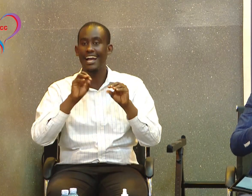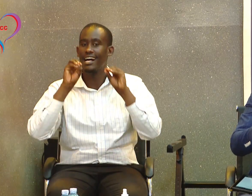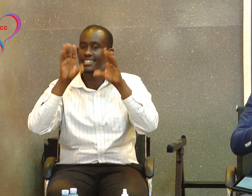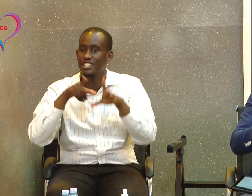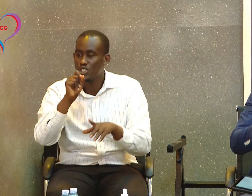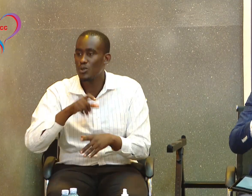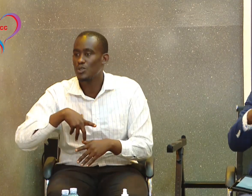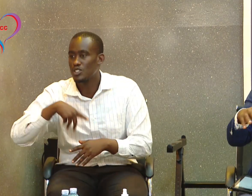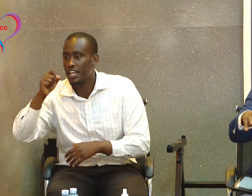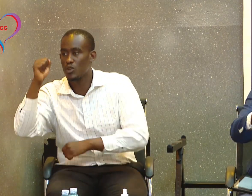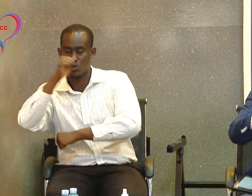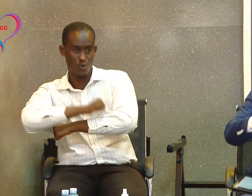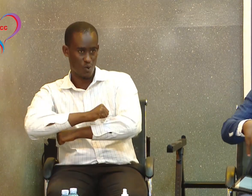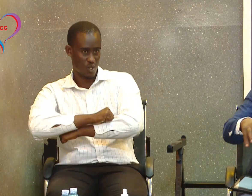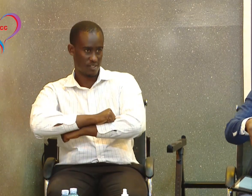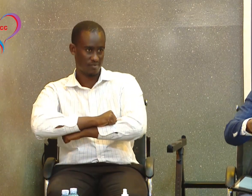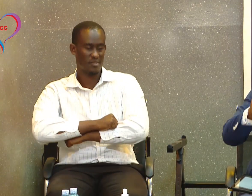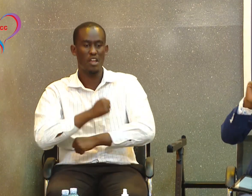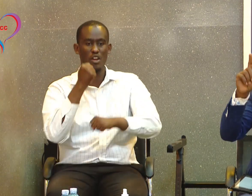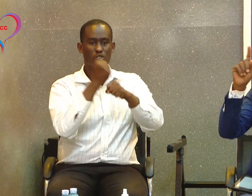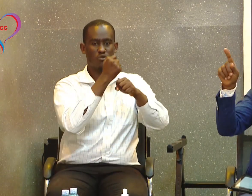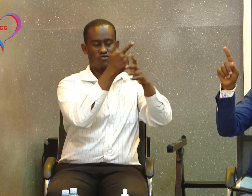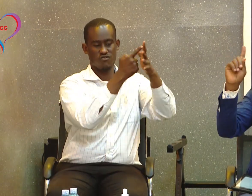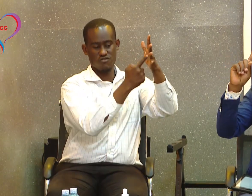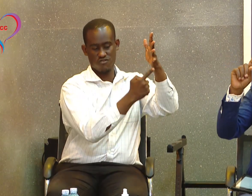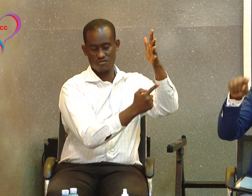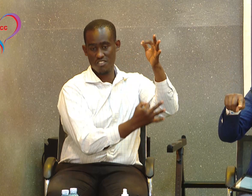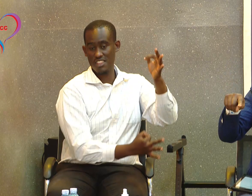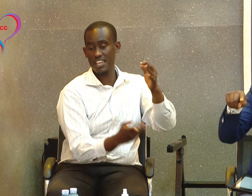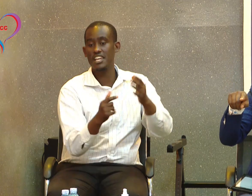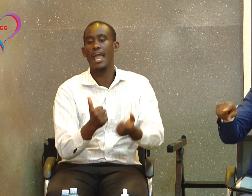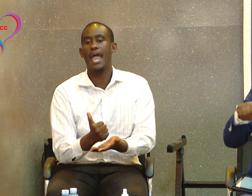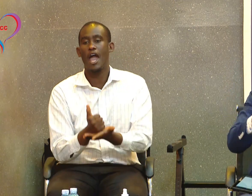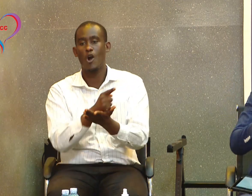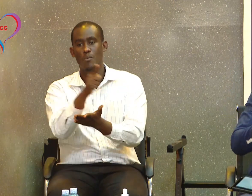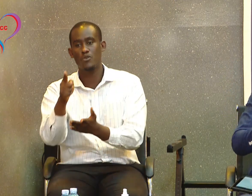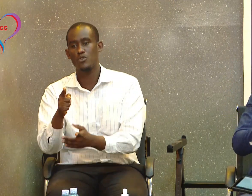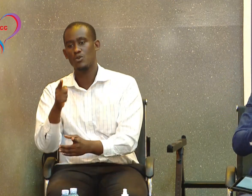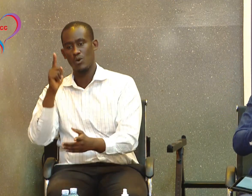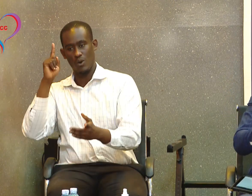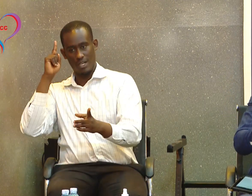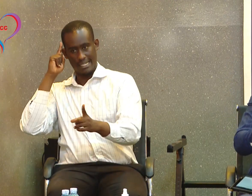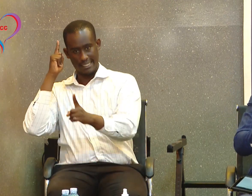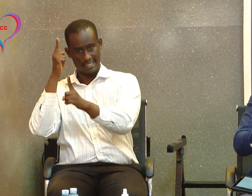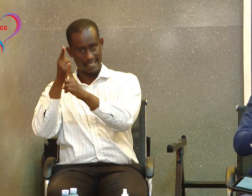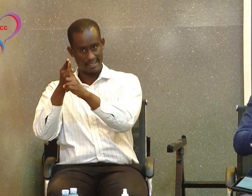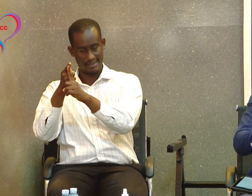They are doing all those sorts of things that are going to help you to achieve what you're supposed to